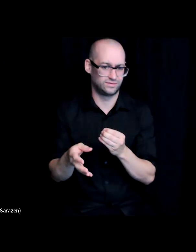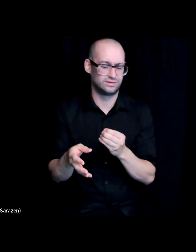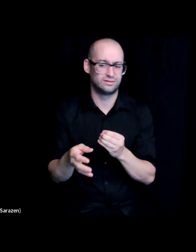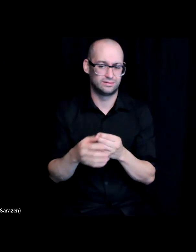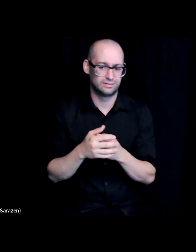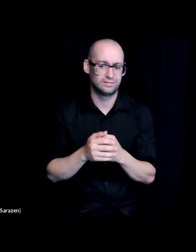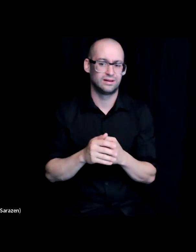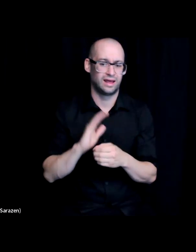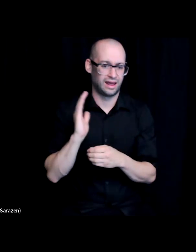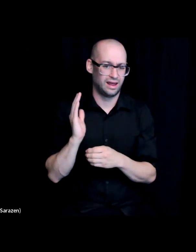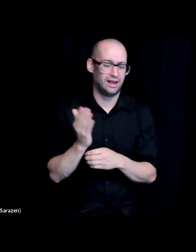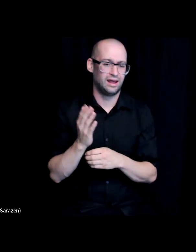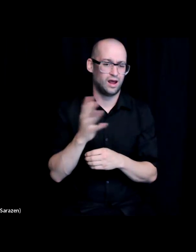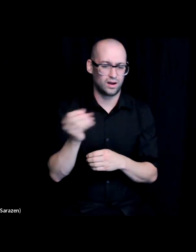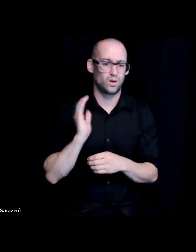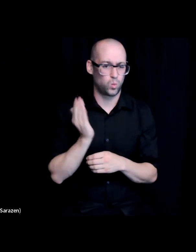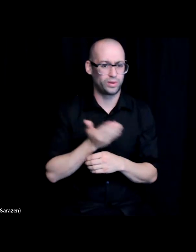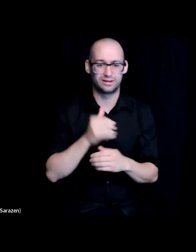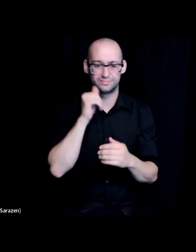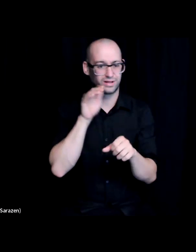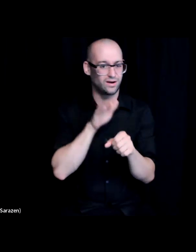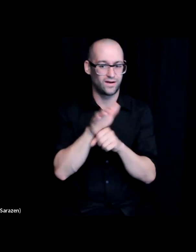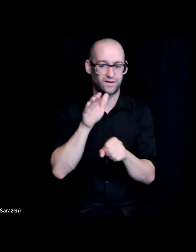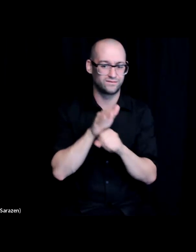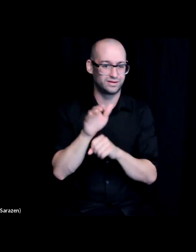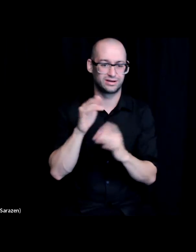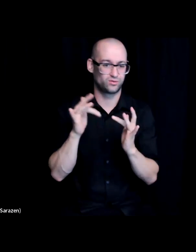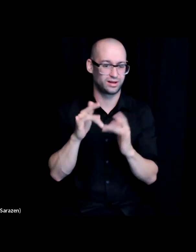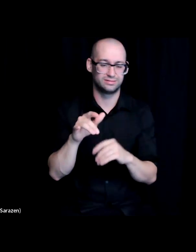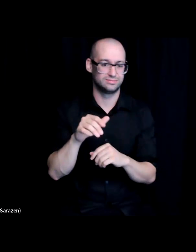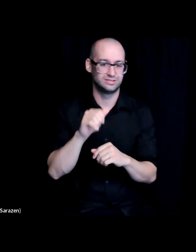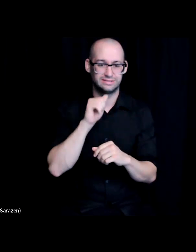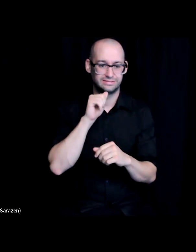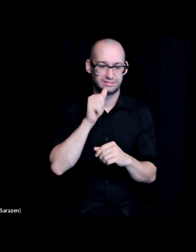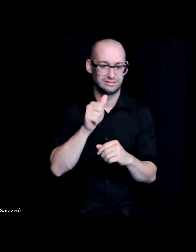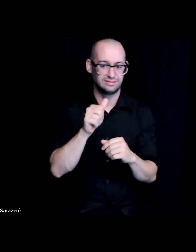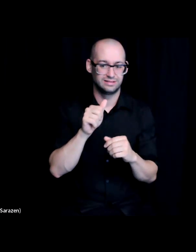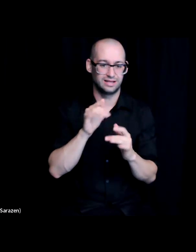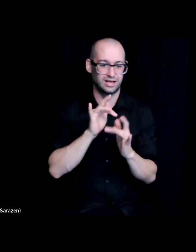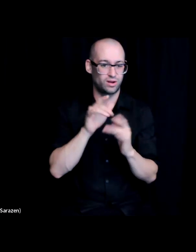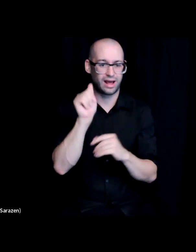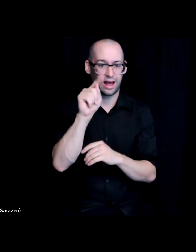and we lacked at many times internet at all because we'd have failures in the system.